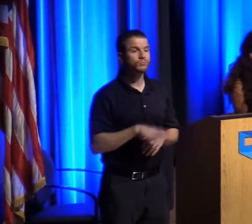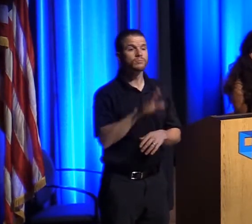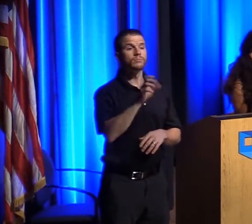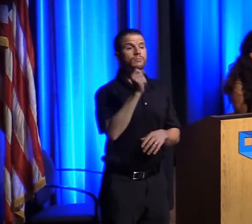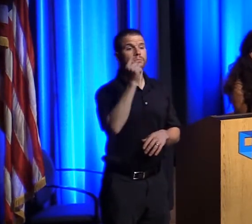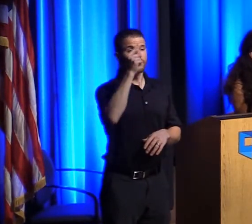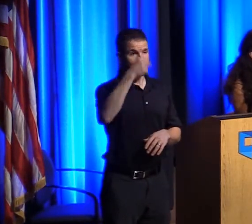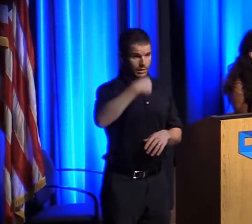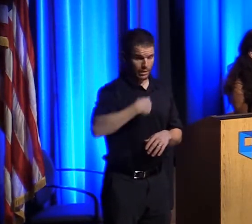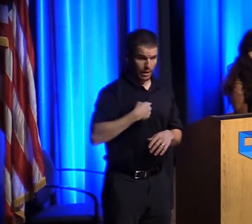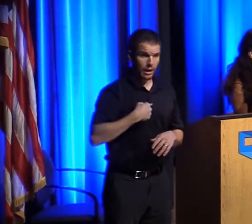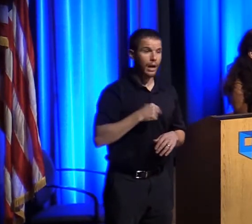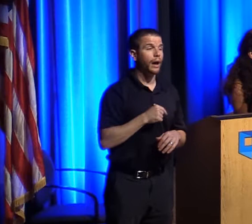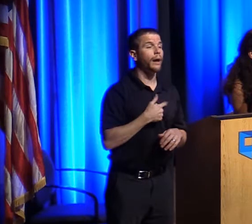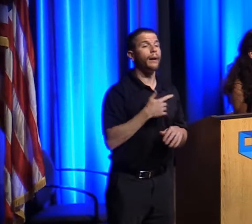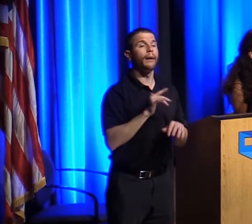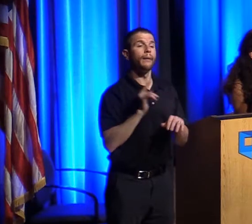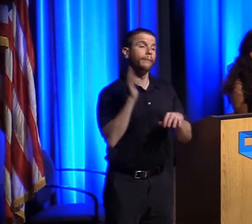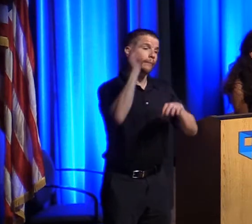my Mexican